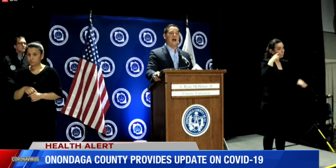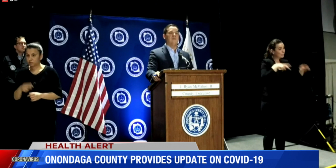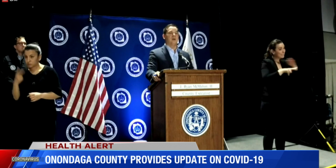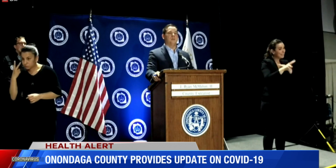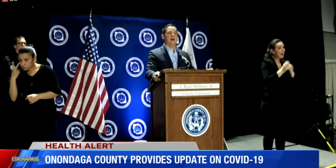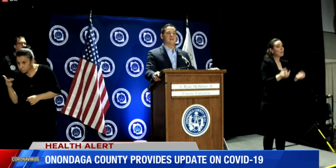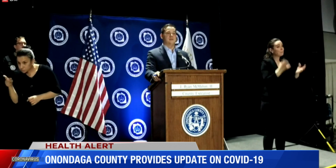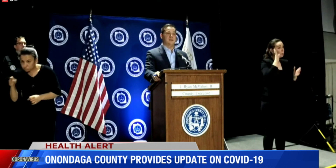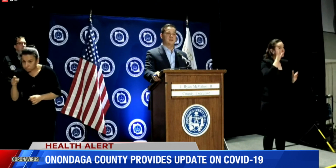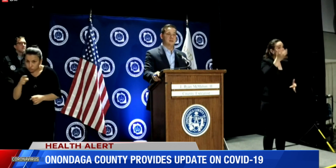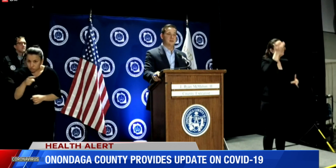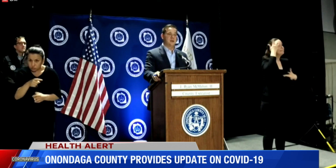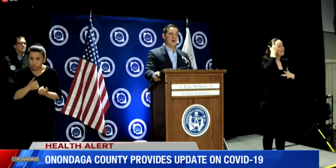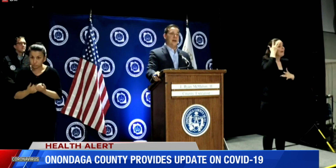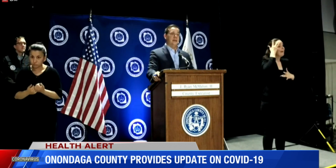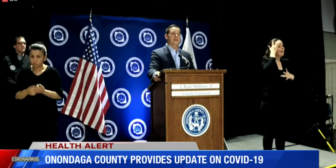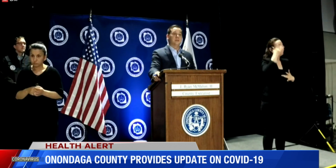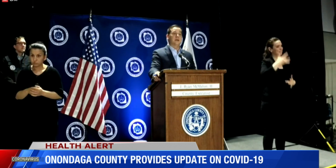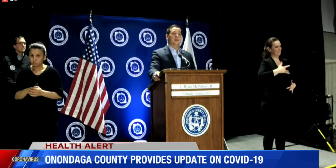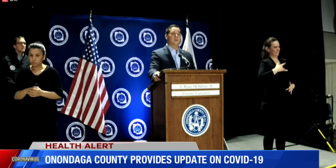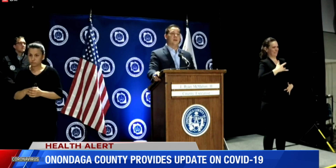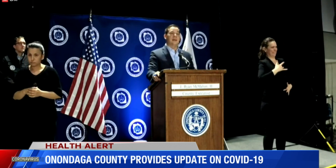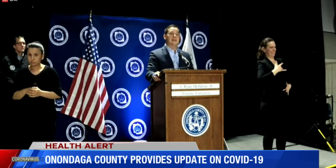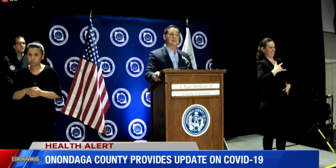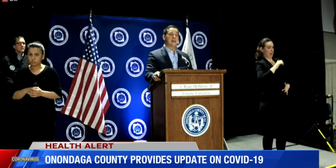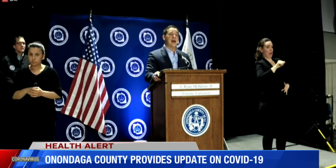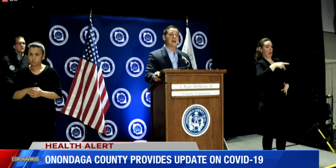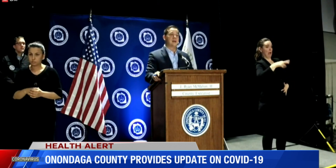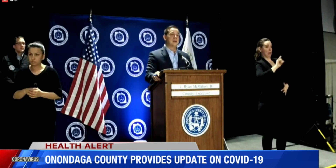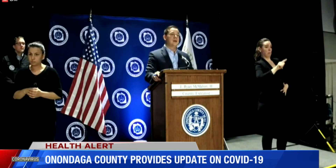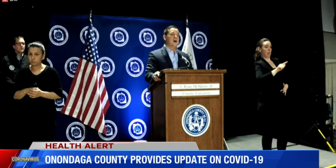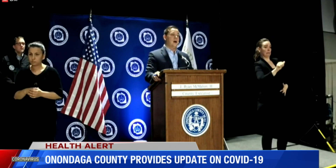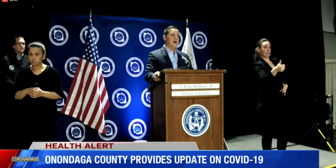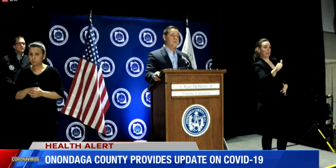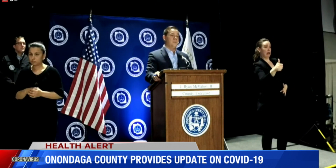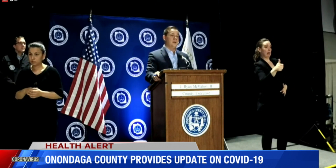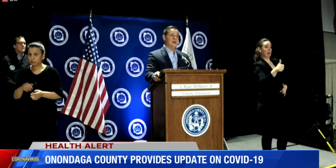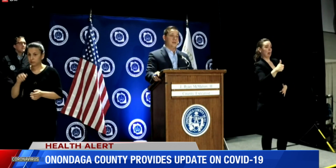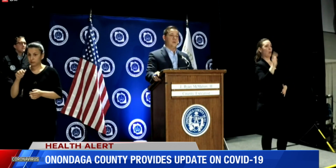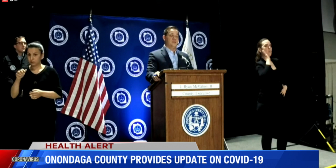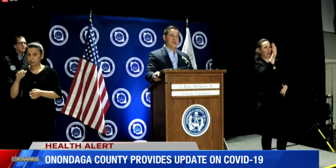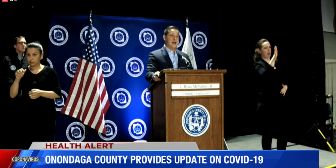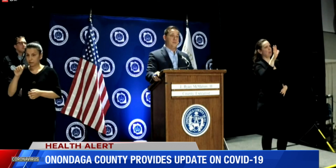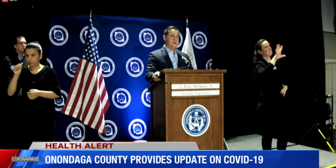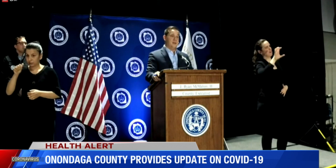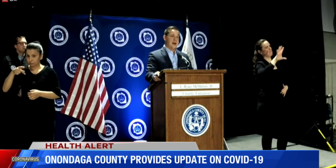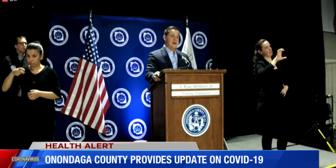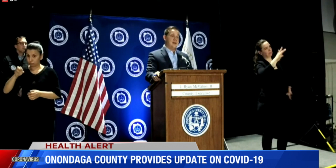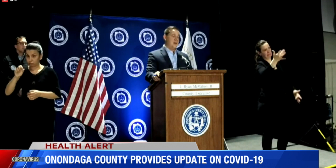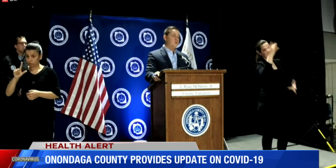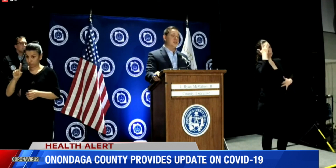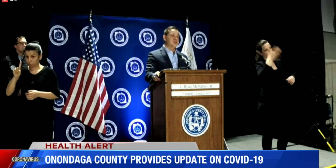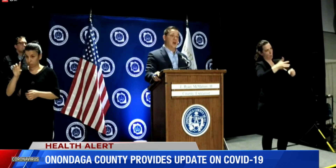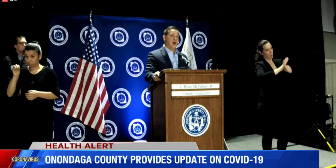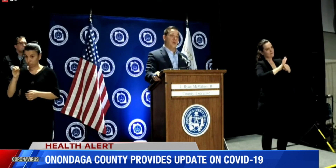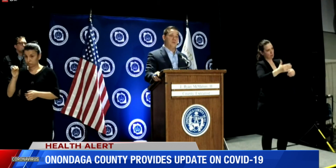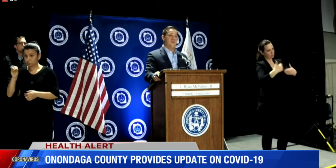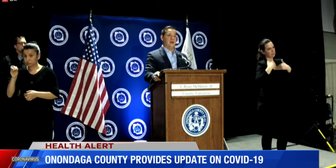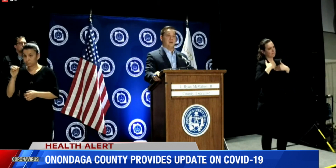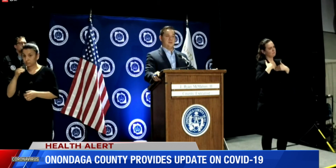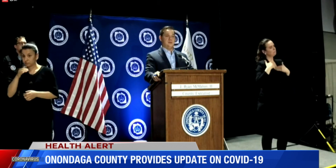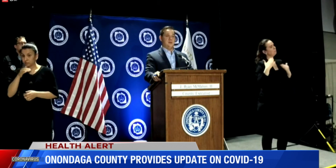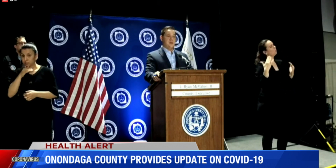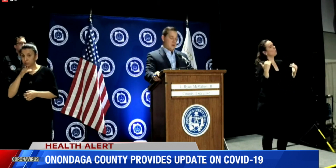we'll have 500 positive cases. I'd like to be a little bit less than that, and I think we have a shot at being that if we can